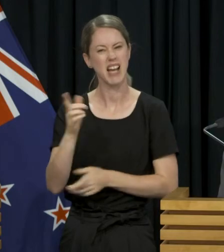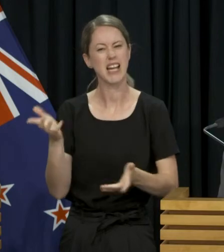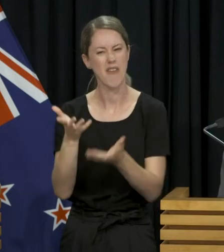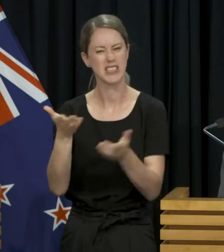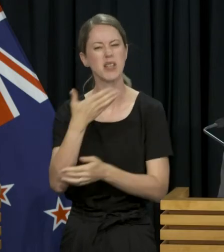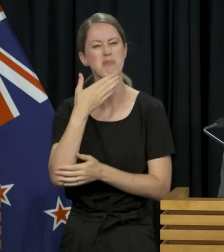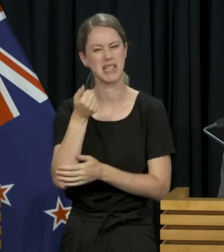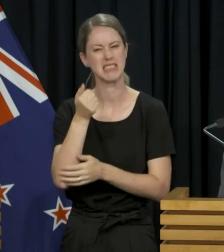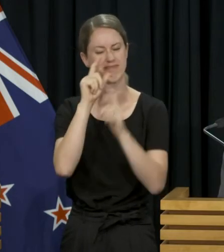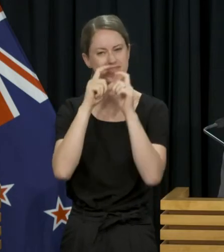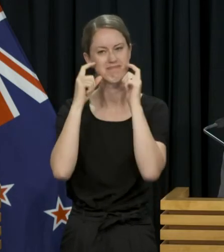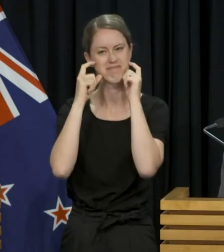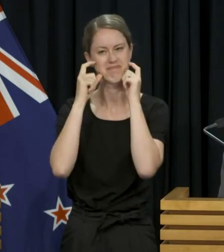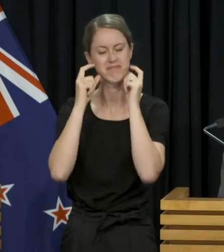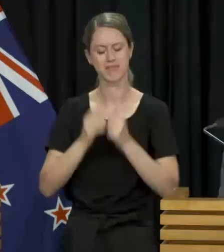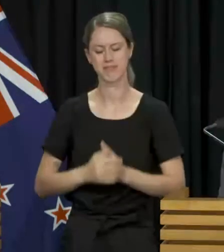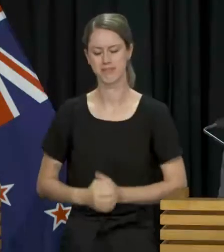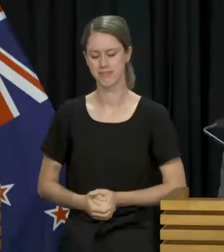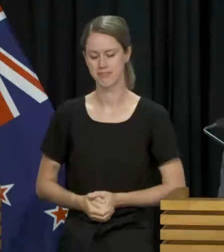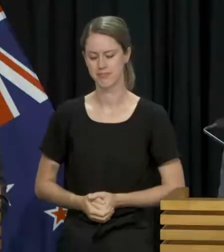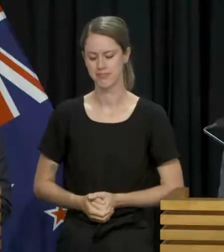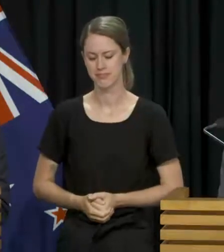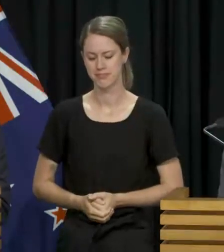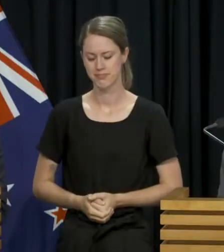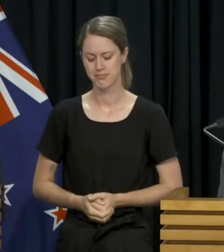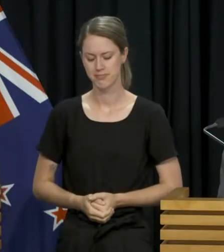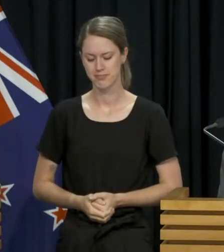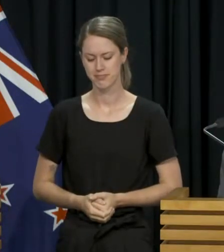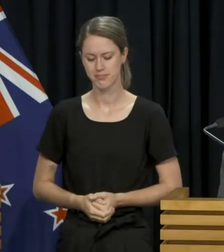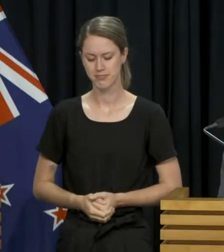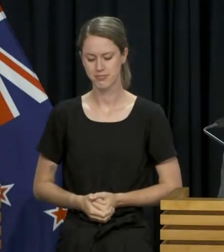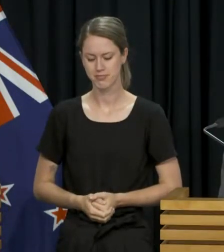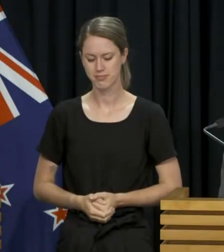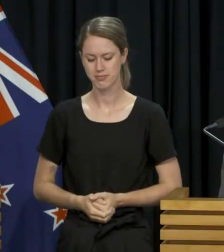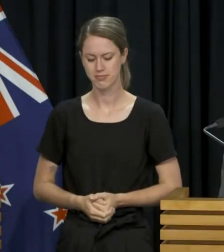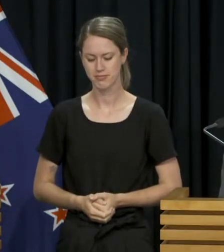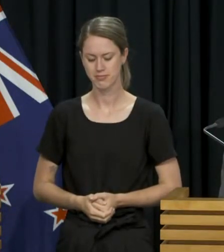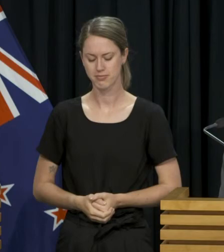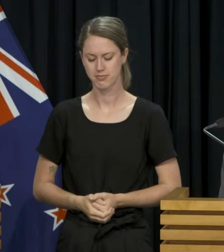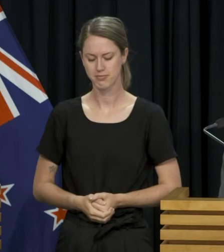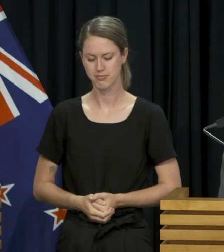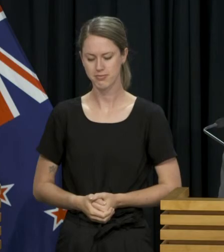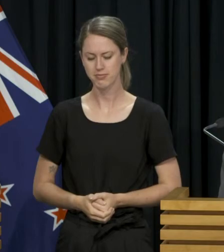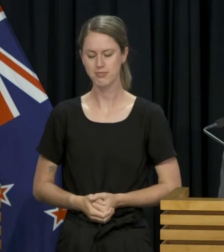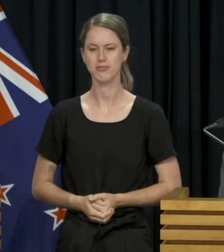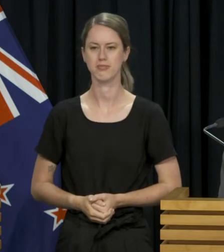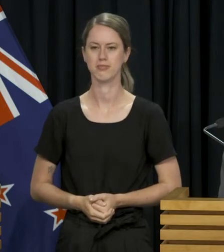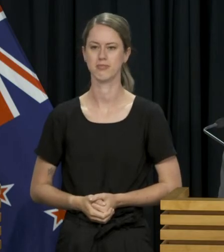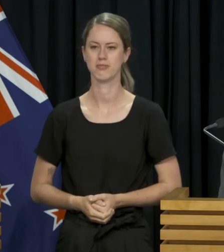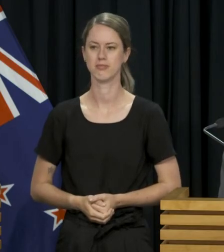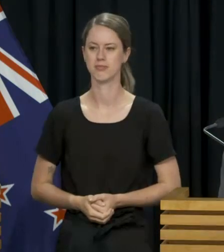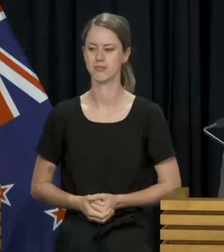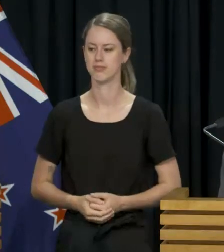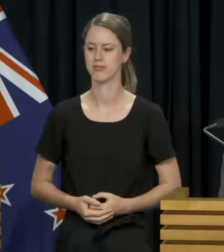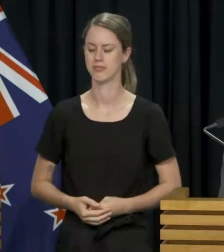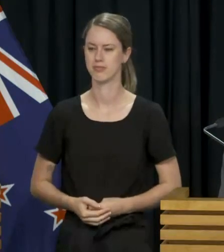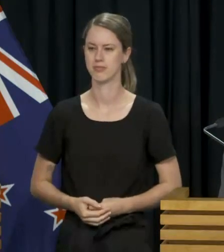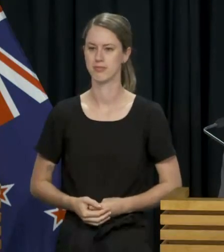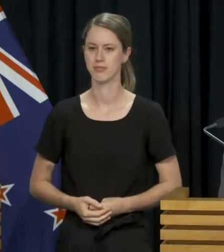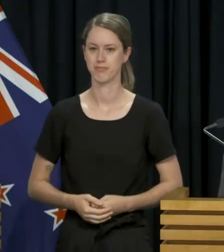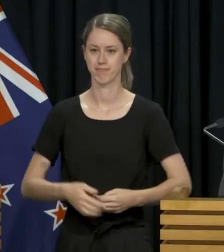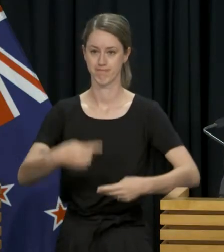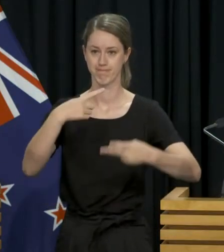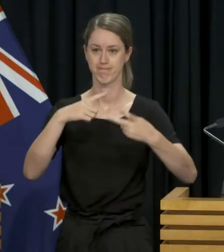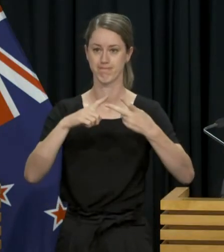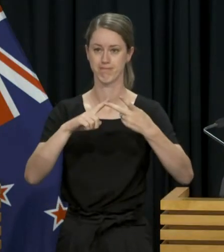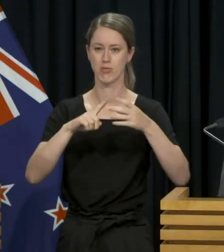encourage them to do so where practical. Another reminder too, We do rely on people to keep scanning